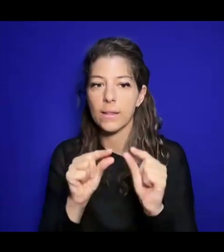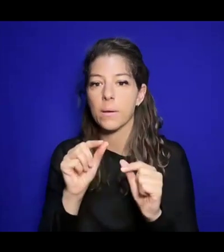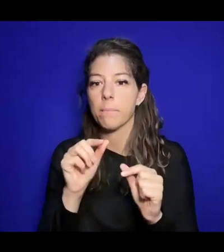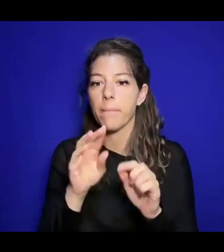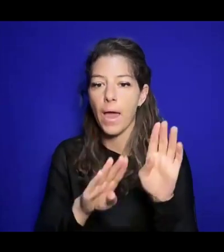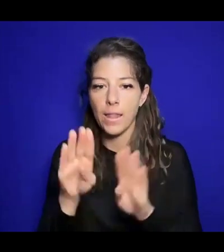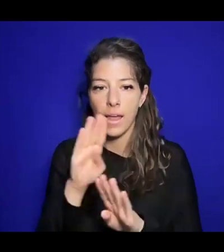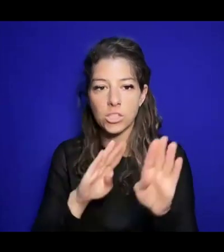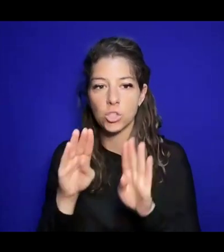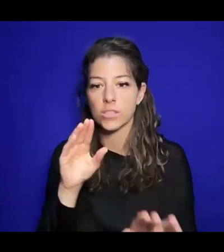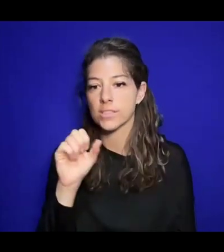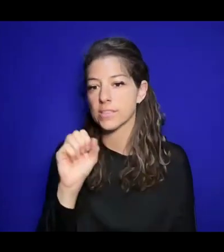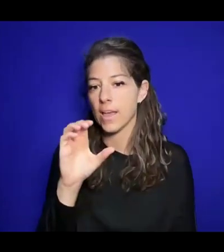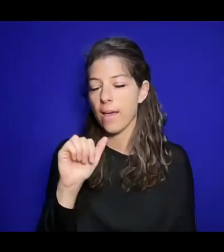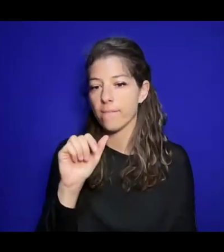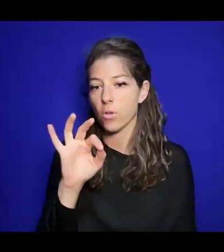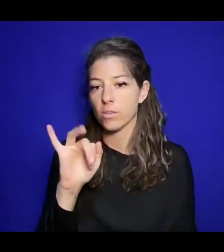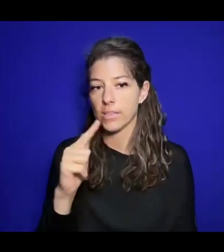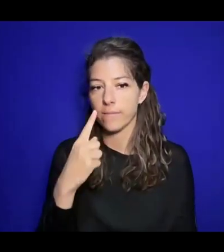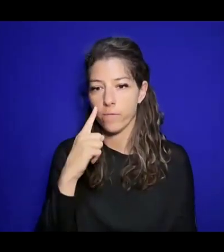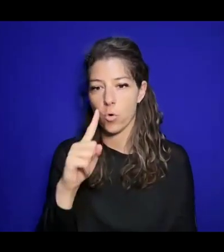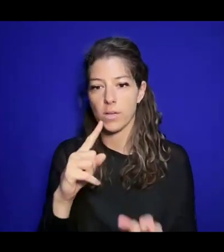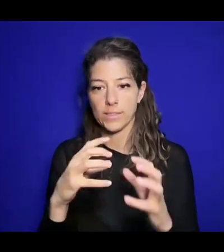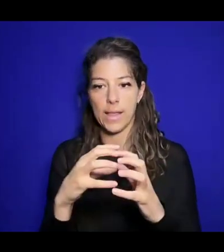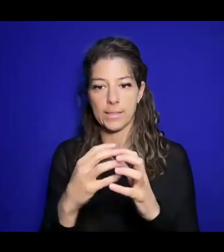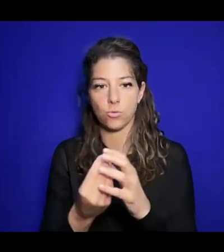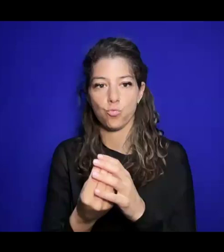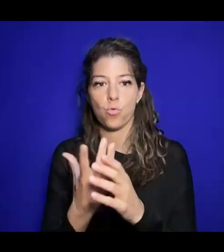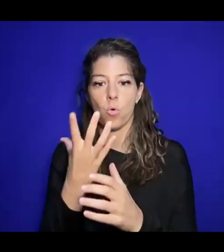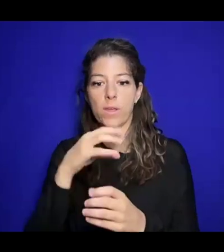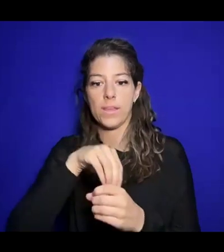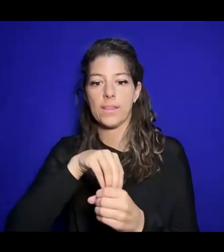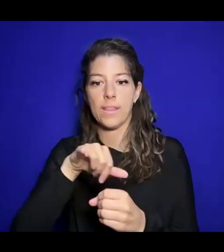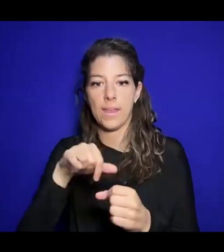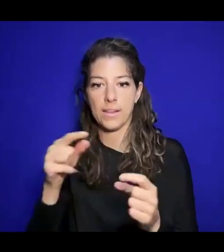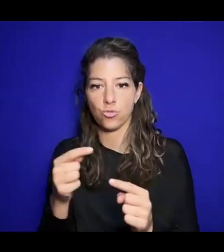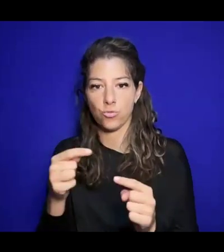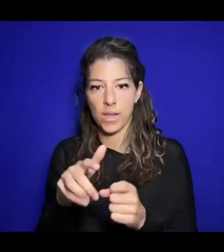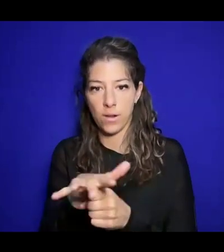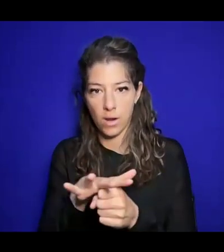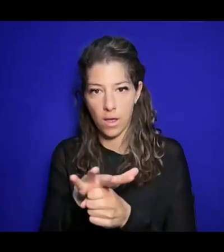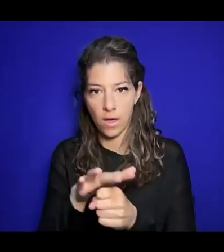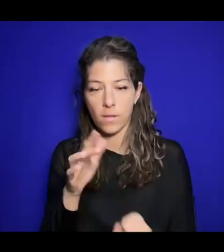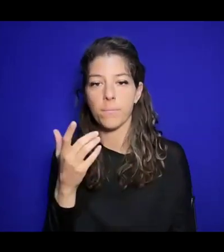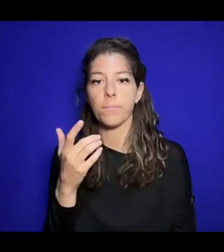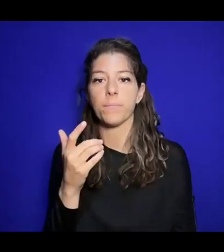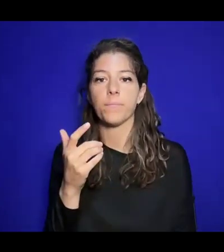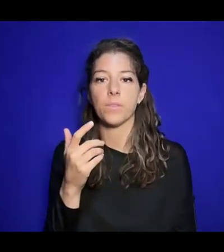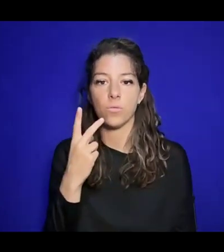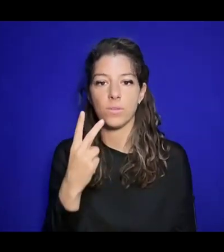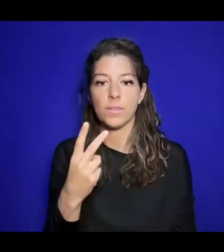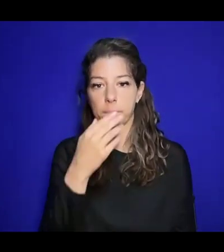biological scaffolding for those stem cells to grow within the injury area. So you see,